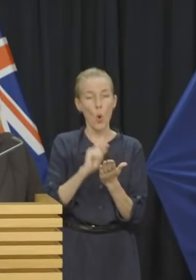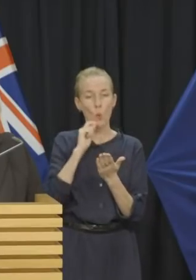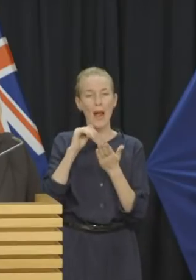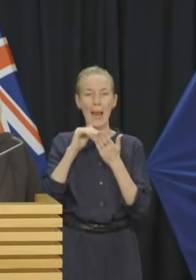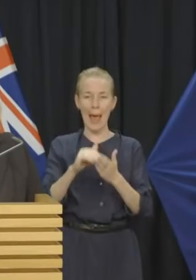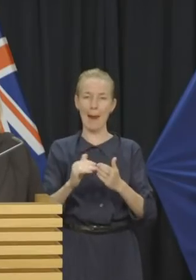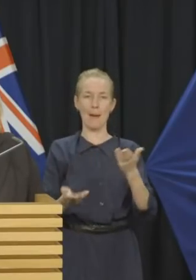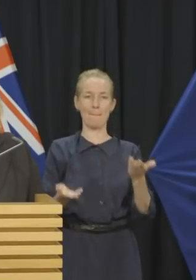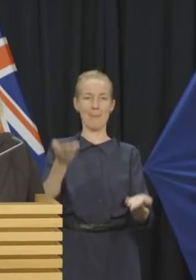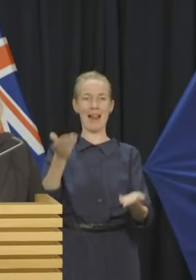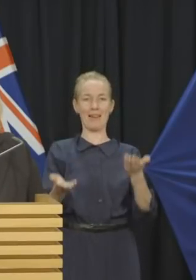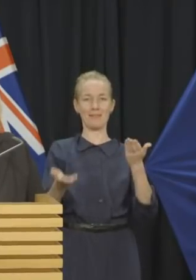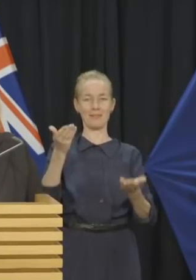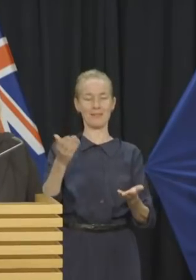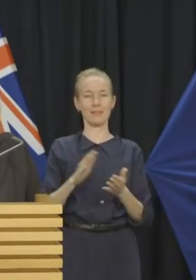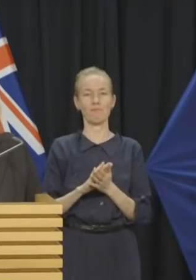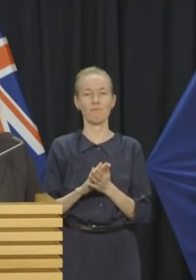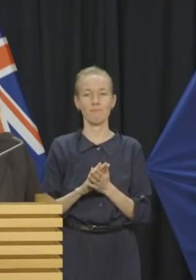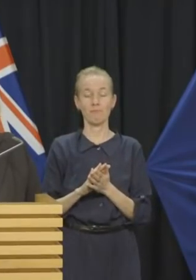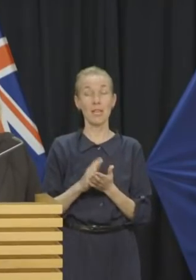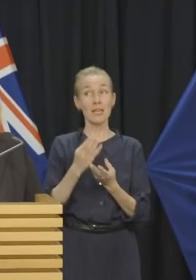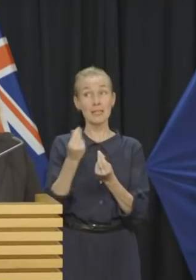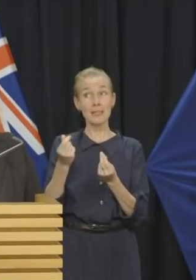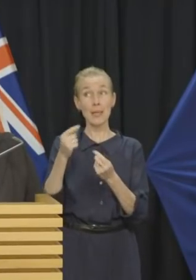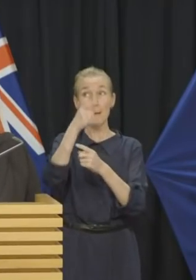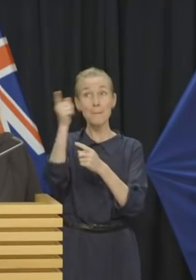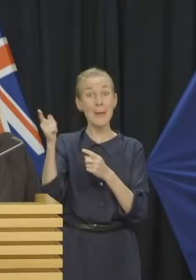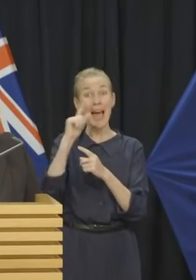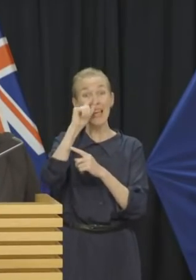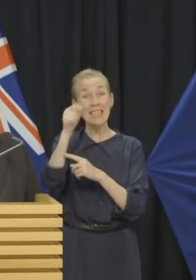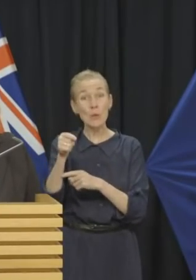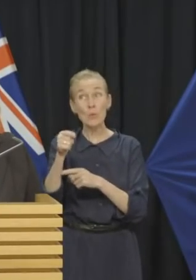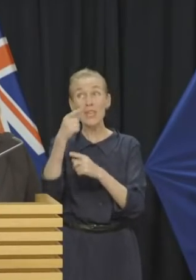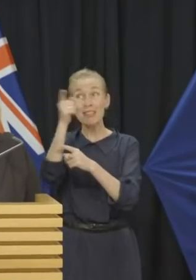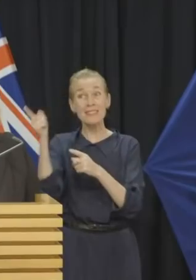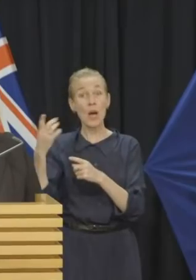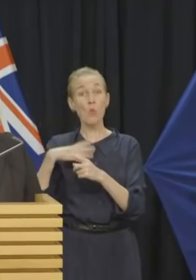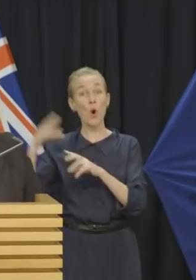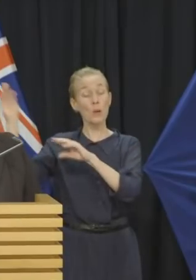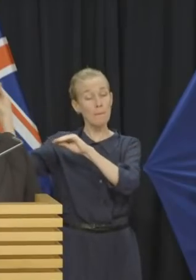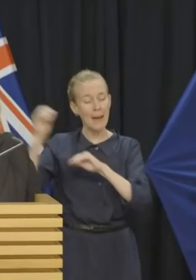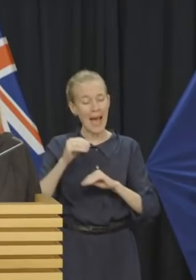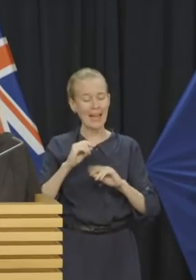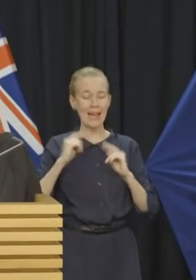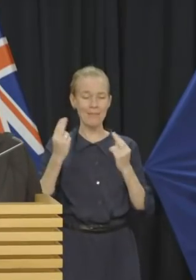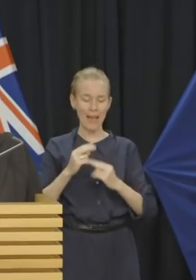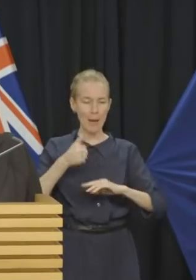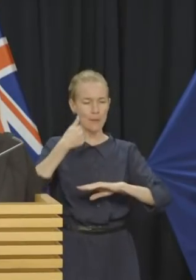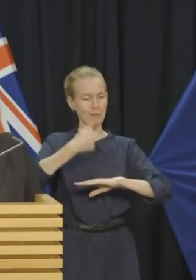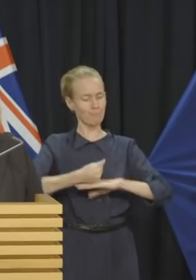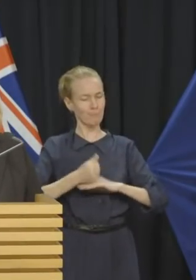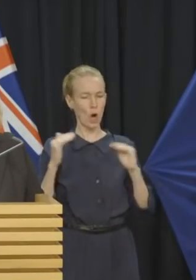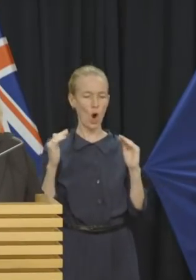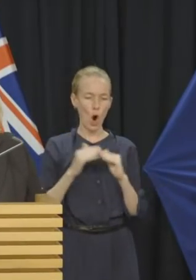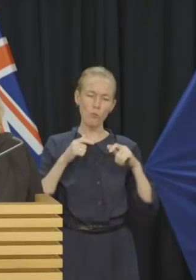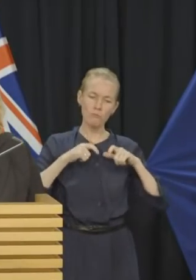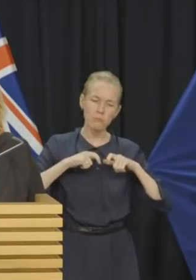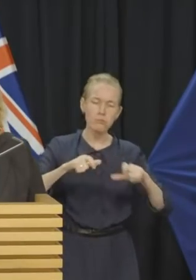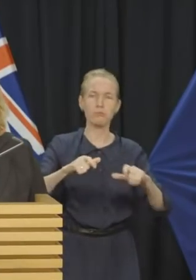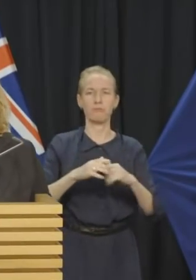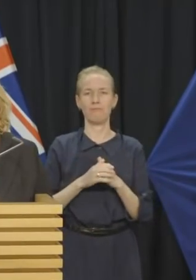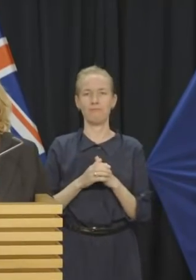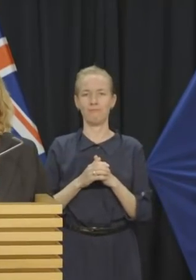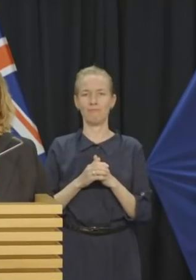people who are either New Zealanders who are seeking to be holiday makers overseas, or New Zealanders who live overseas and are seeking to be